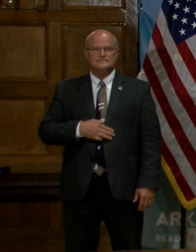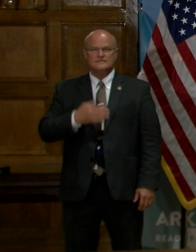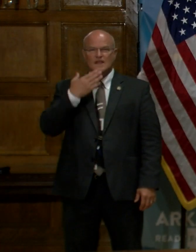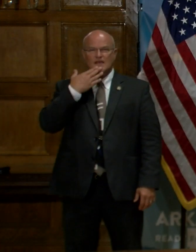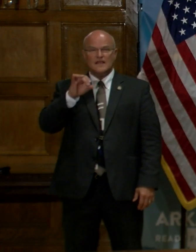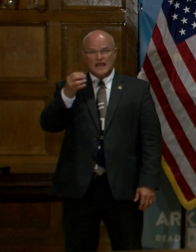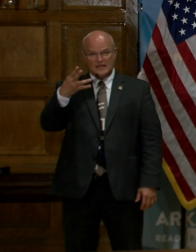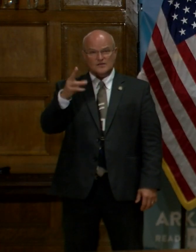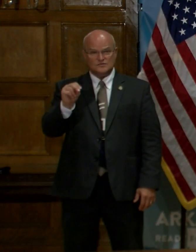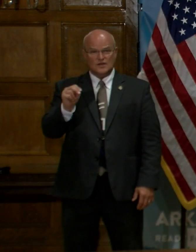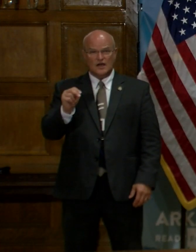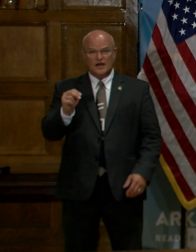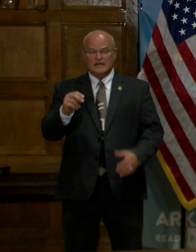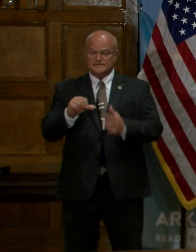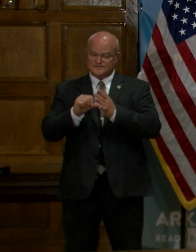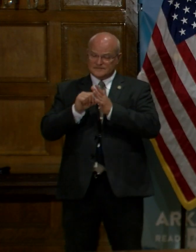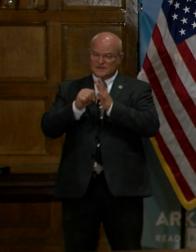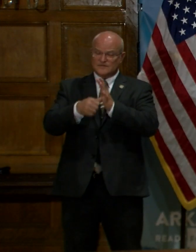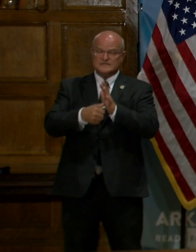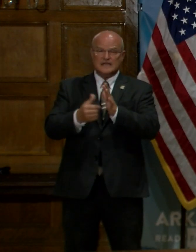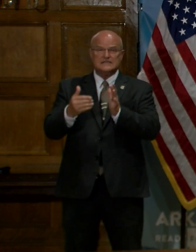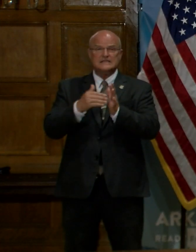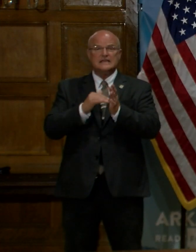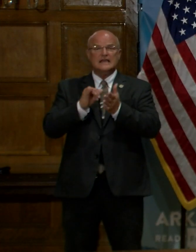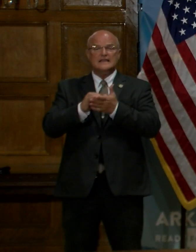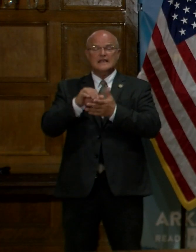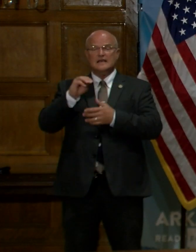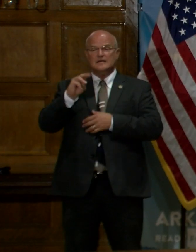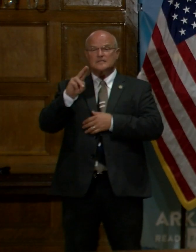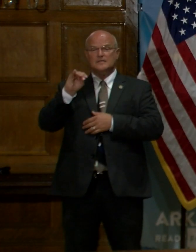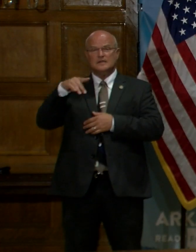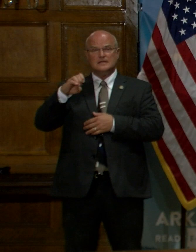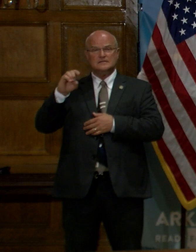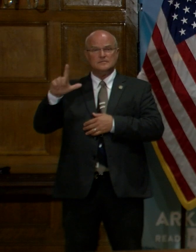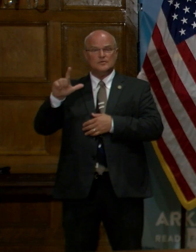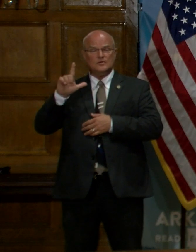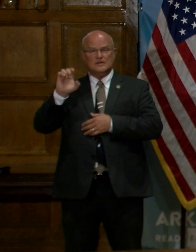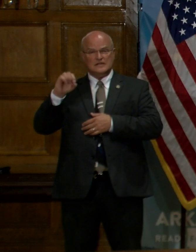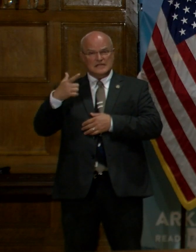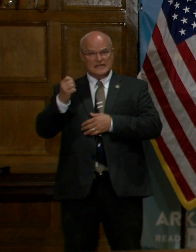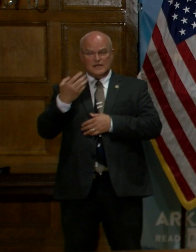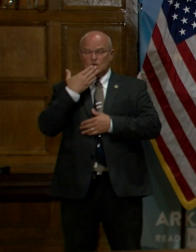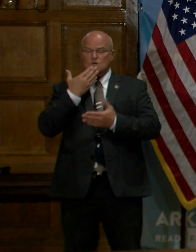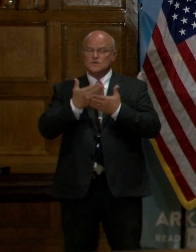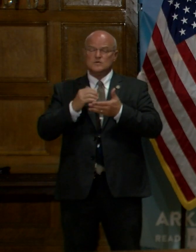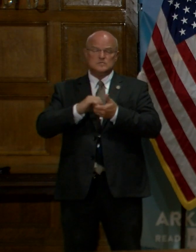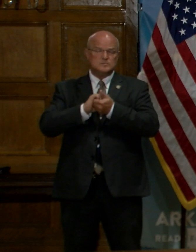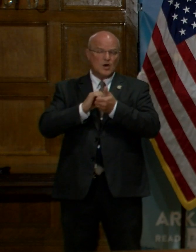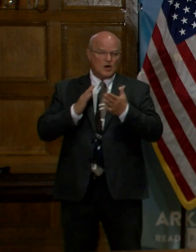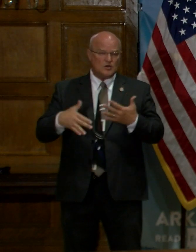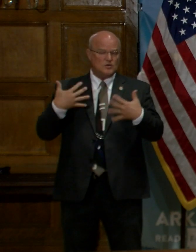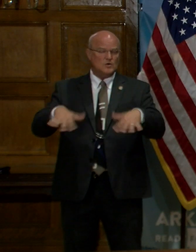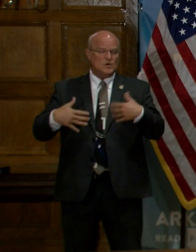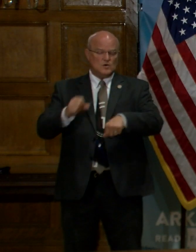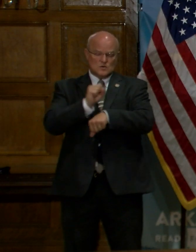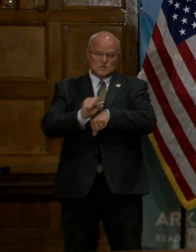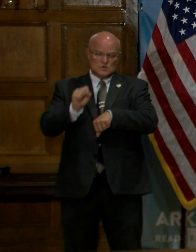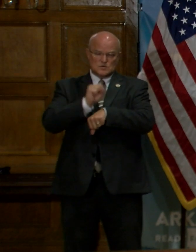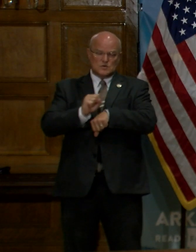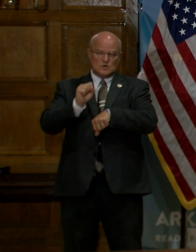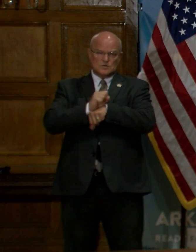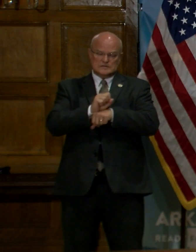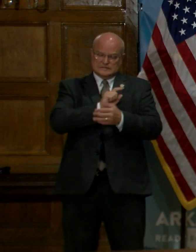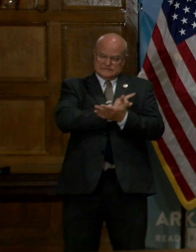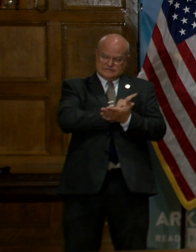Thank you, John, and let me emphasize that the Municipal League has really been a good partner in this. We've worked on this for over a